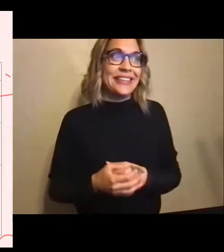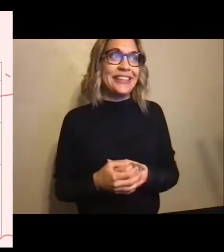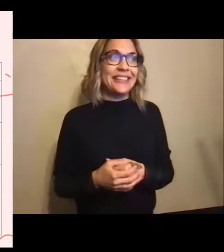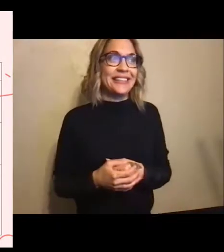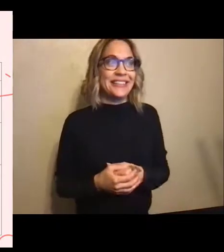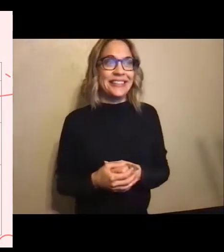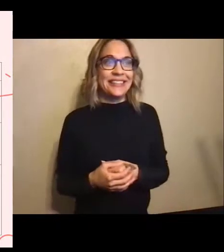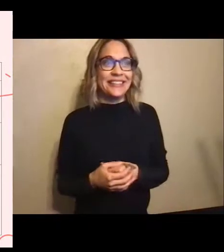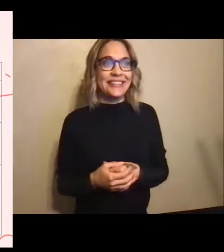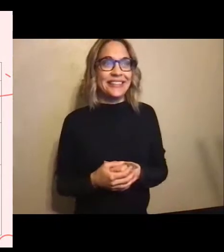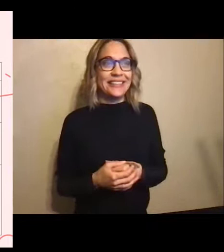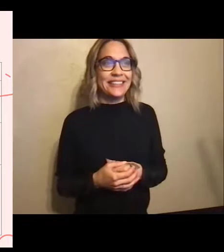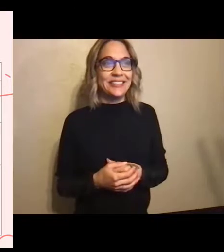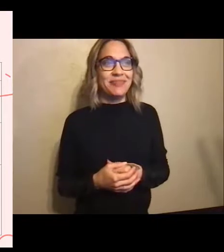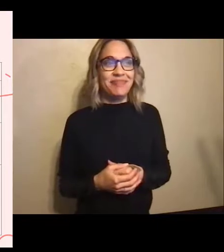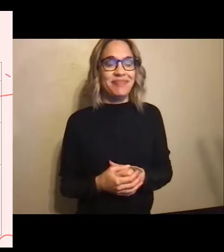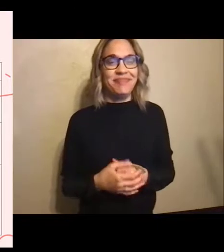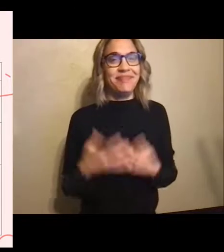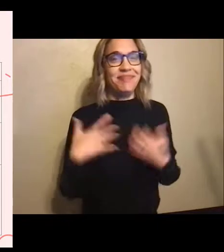So, now what?